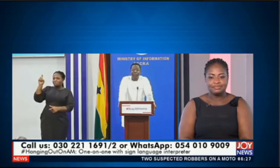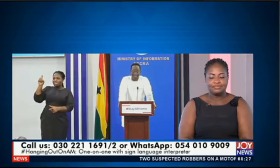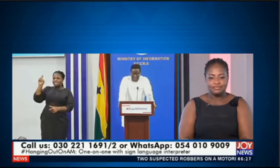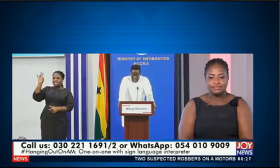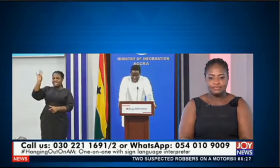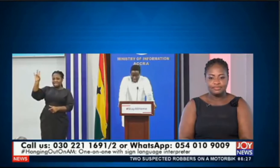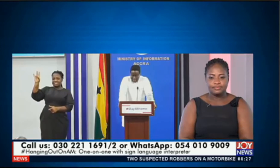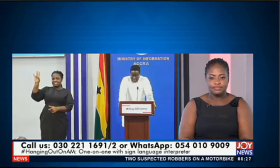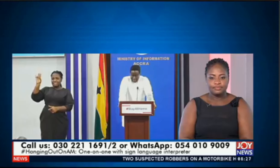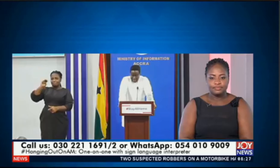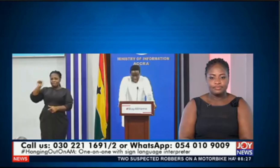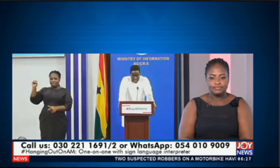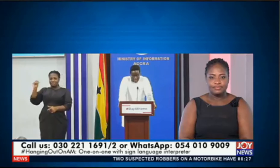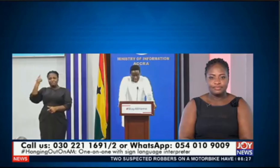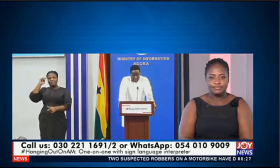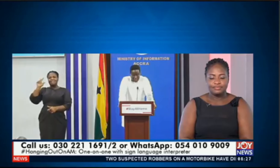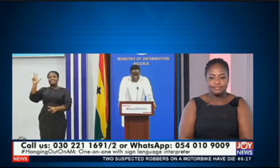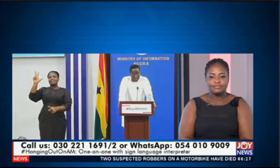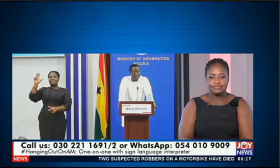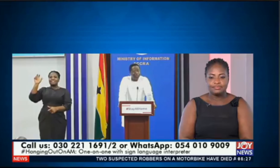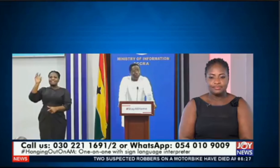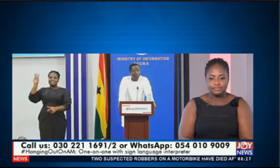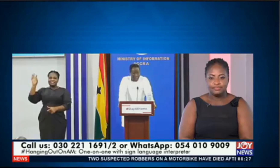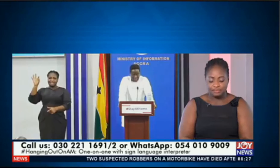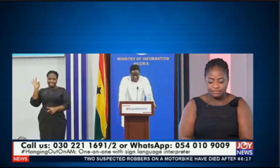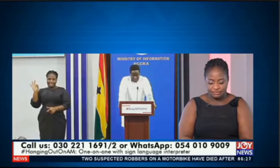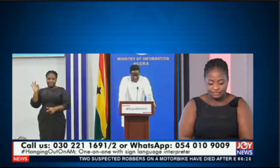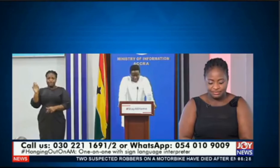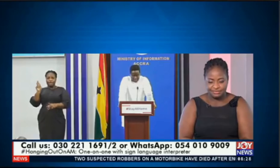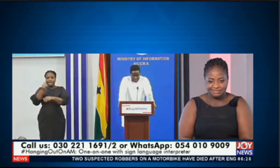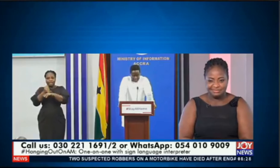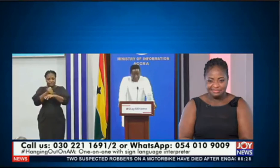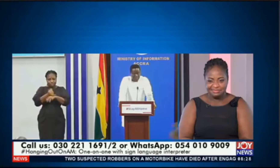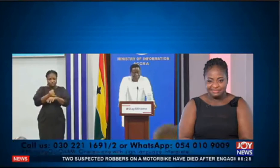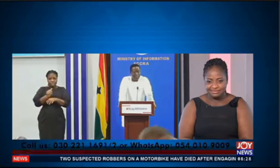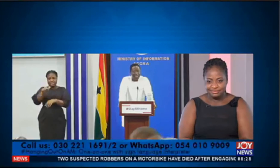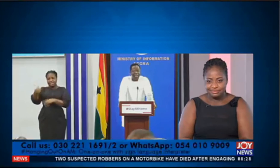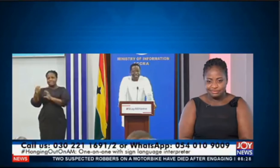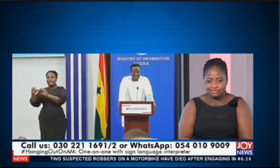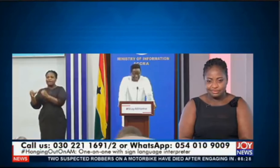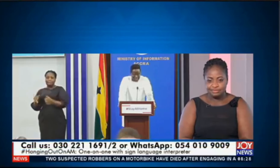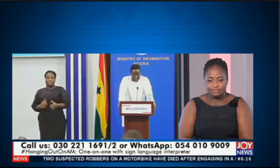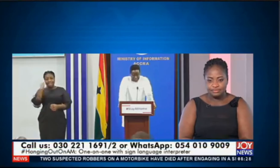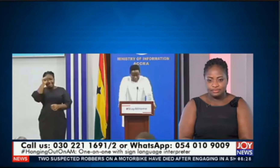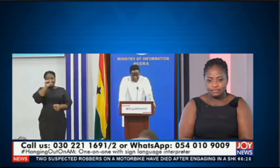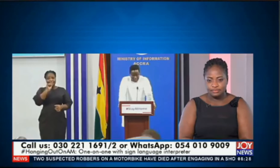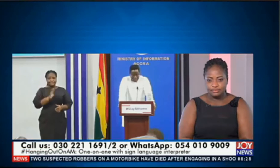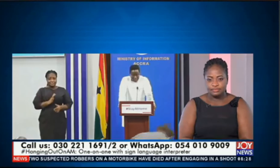human being, if they say you are getting money, you're supposed to be proud of that, you know. Because if you didn't be there